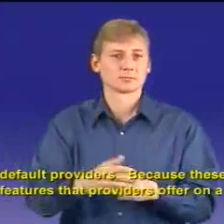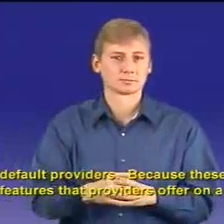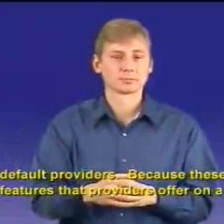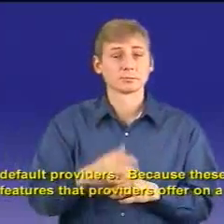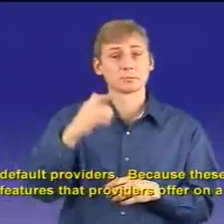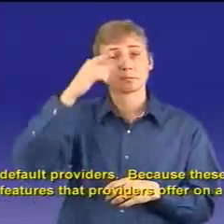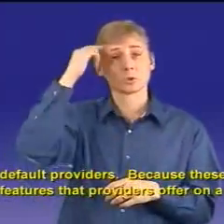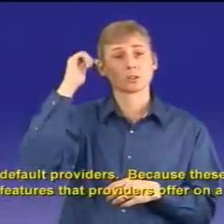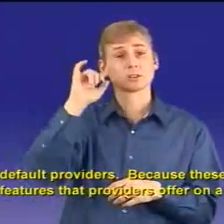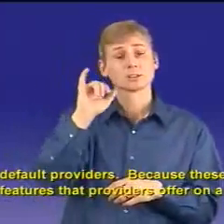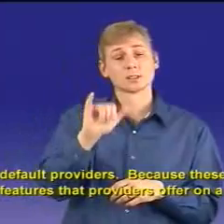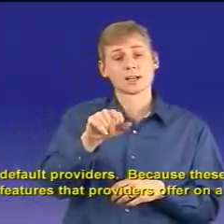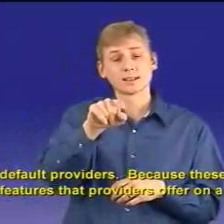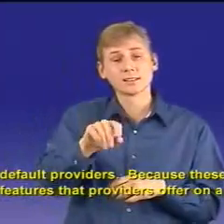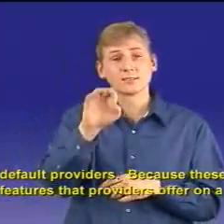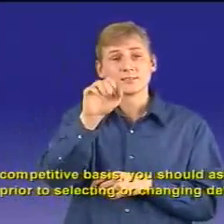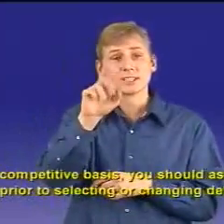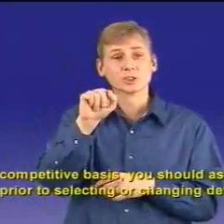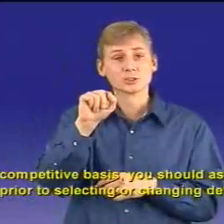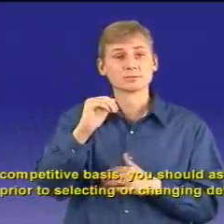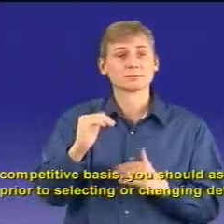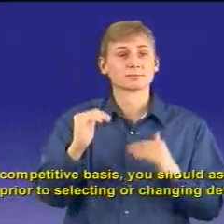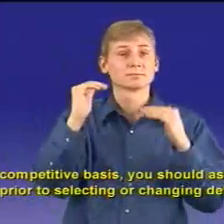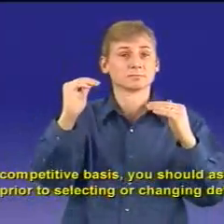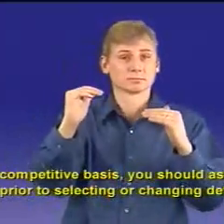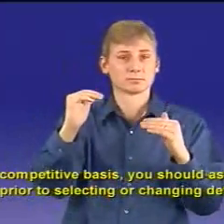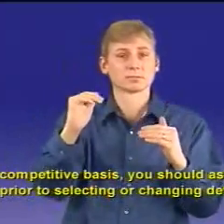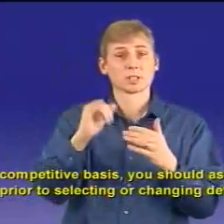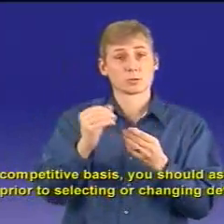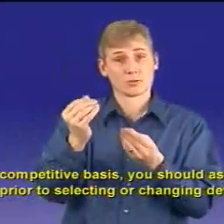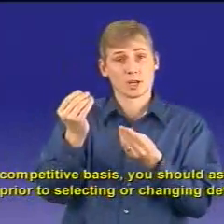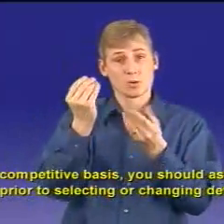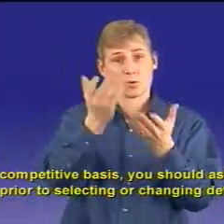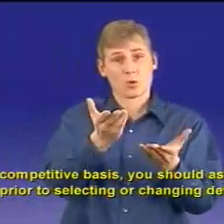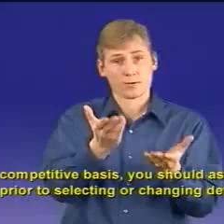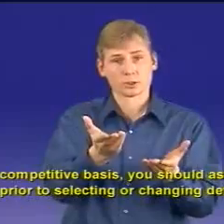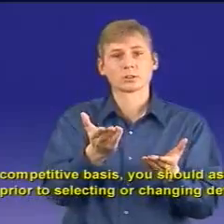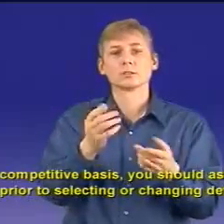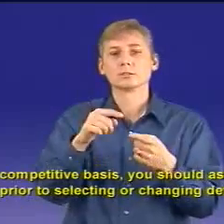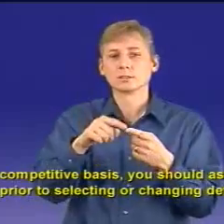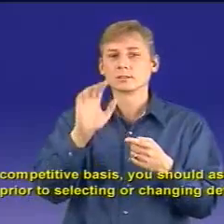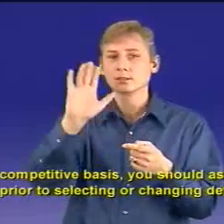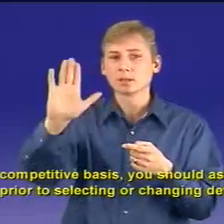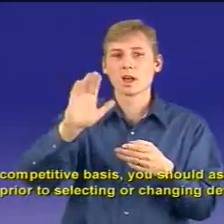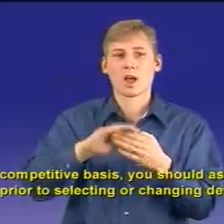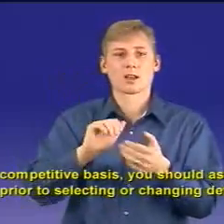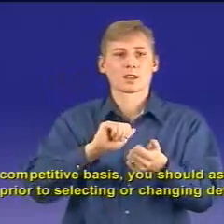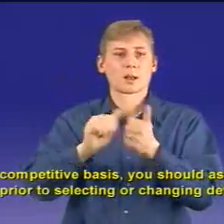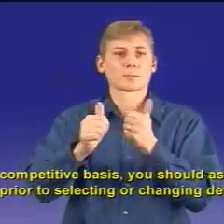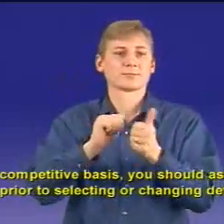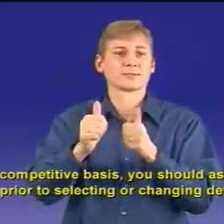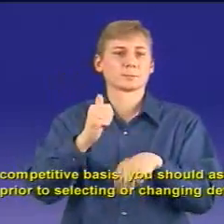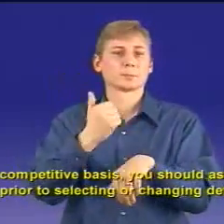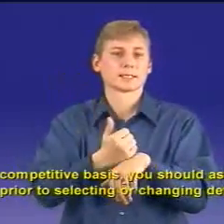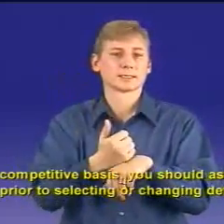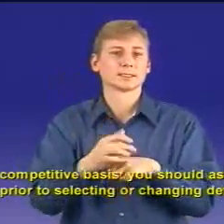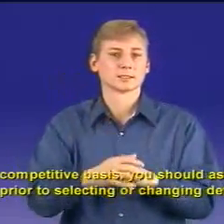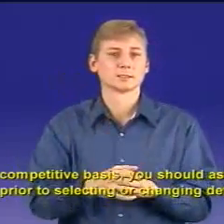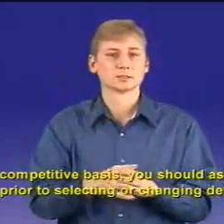Because these are features that providers offer on a competitive basis, you should ask,